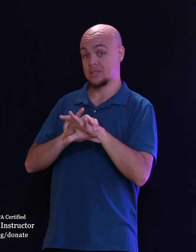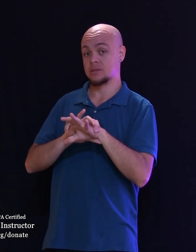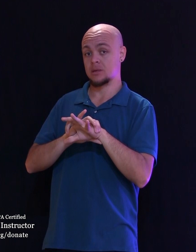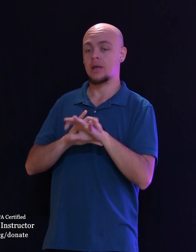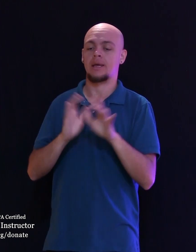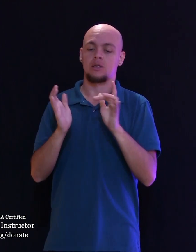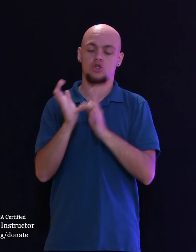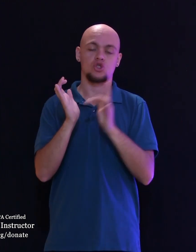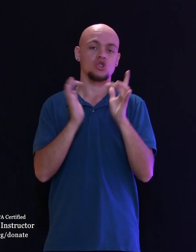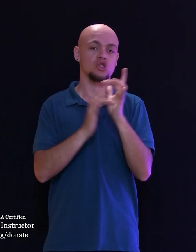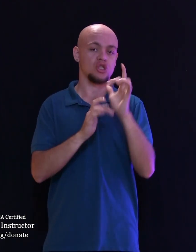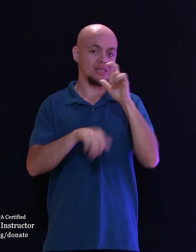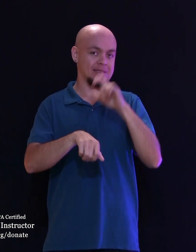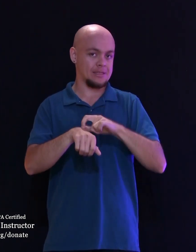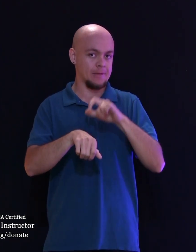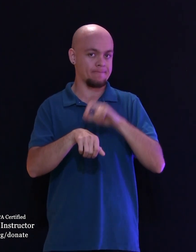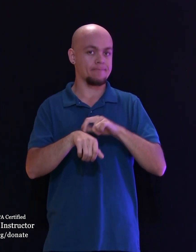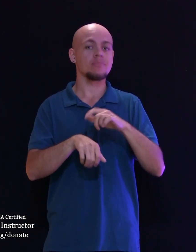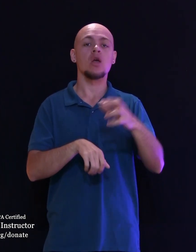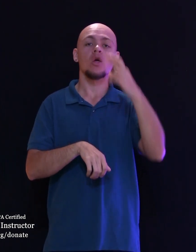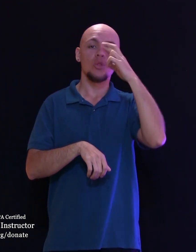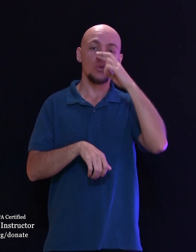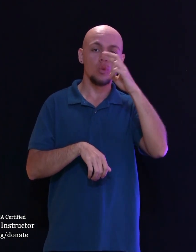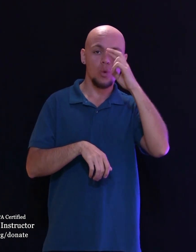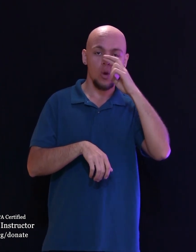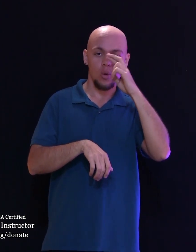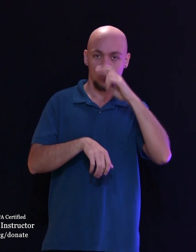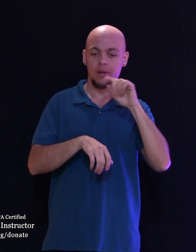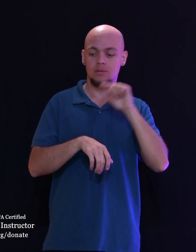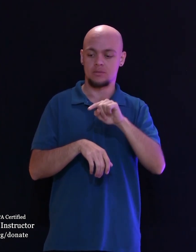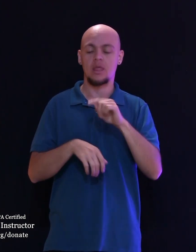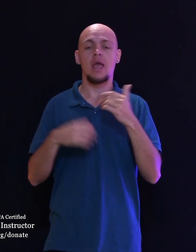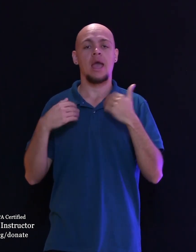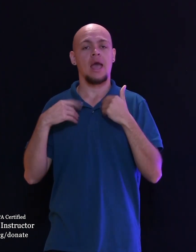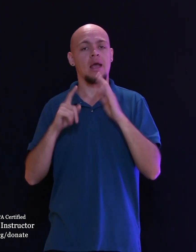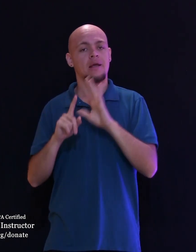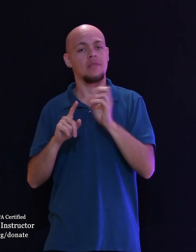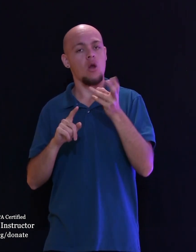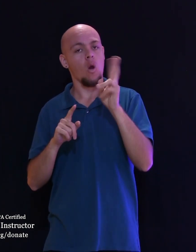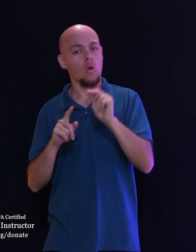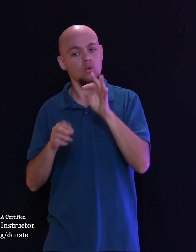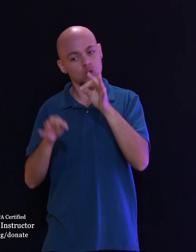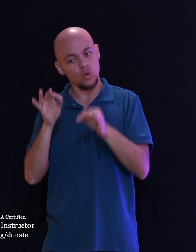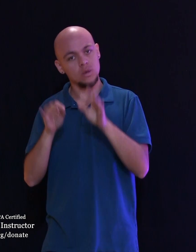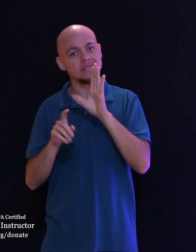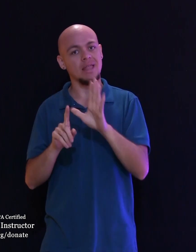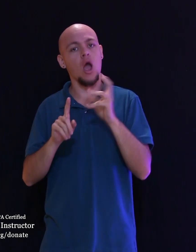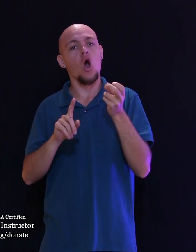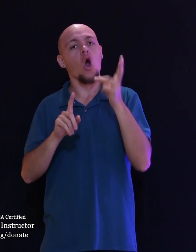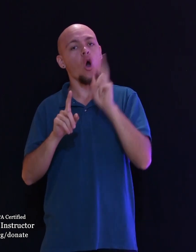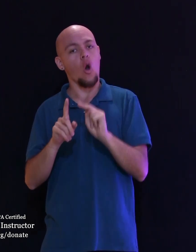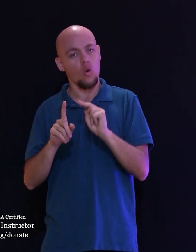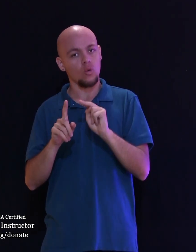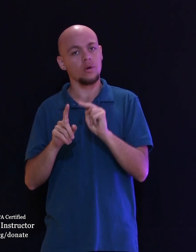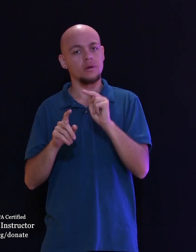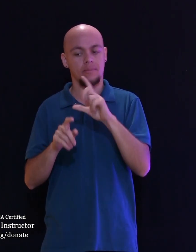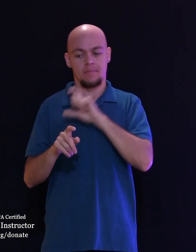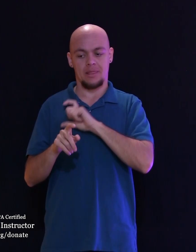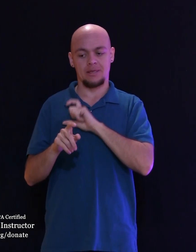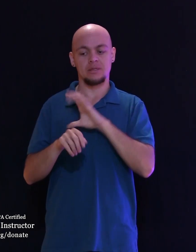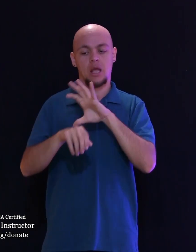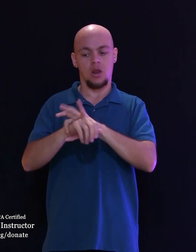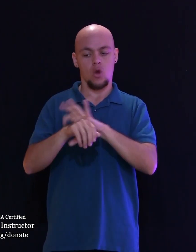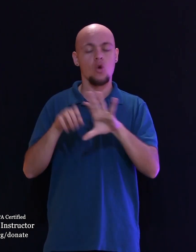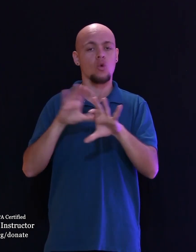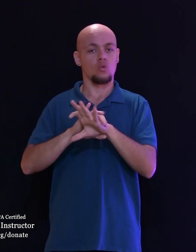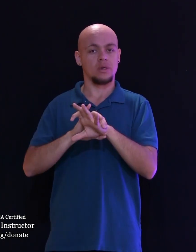force. And they had them arrested for disturbing the peace. But Peter and John, they were told,